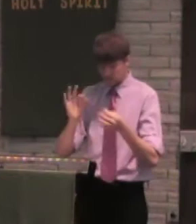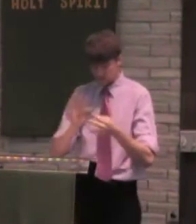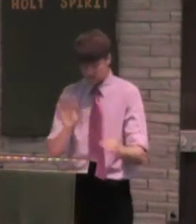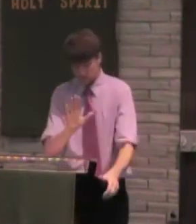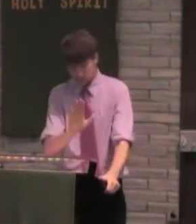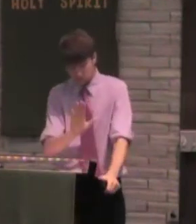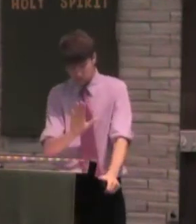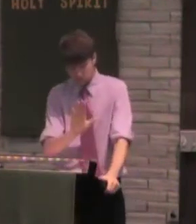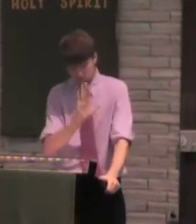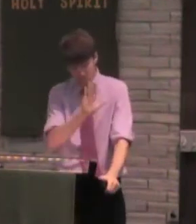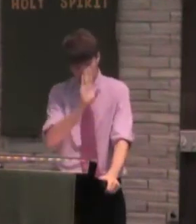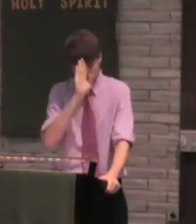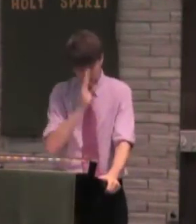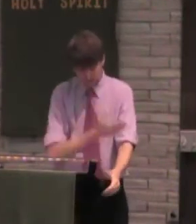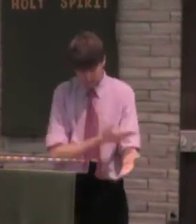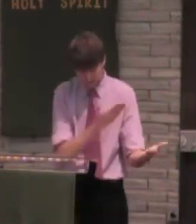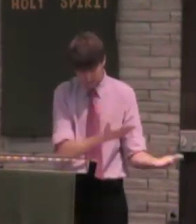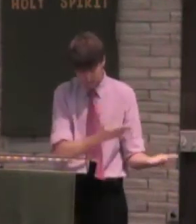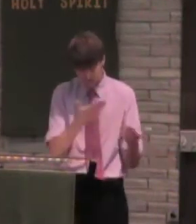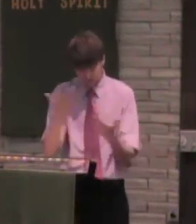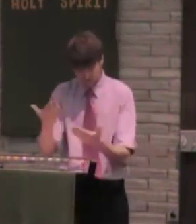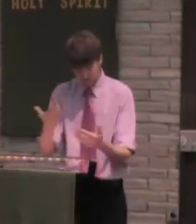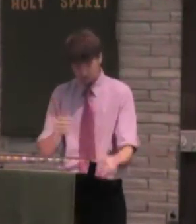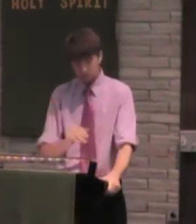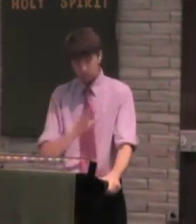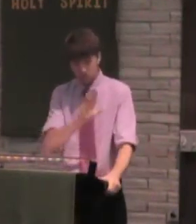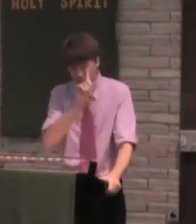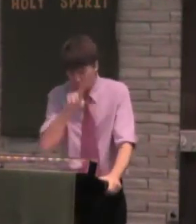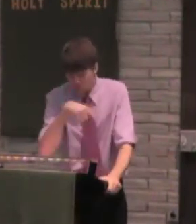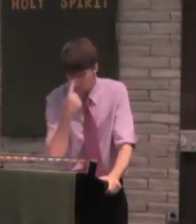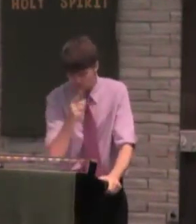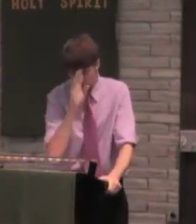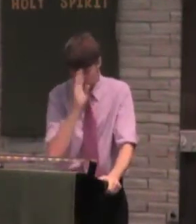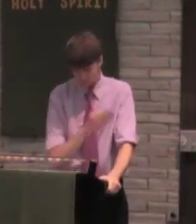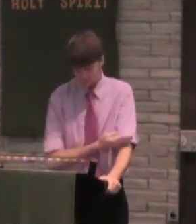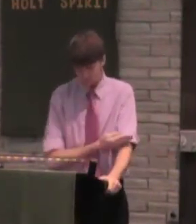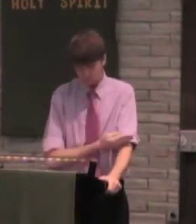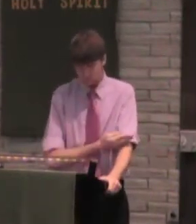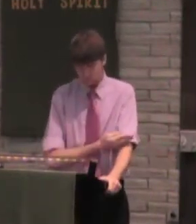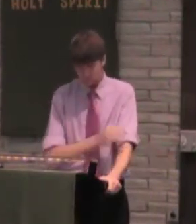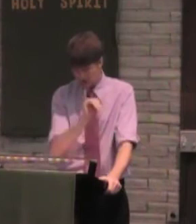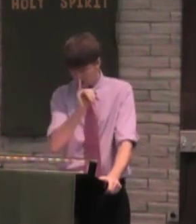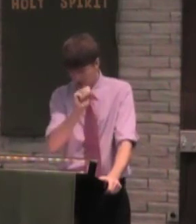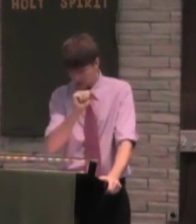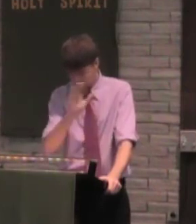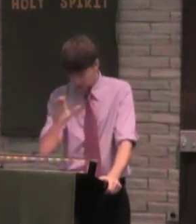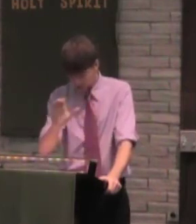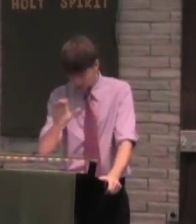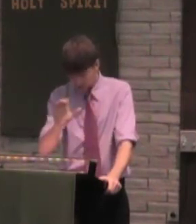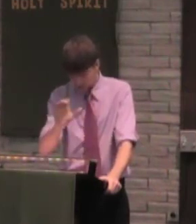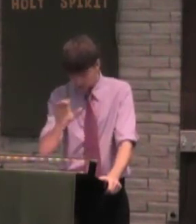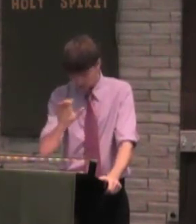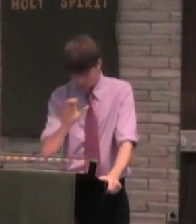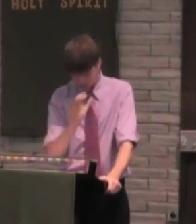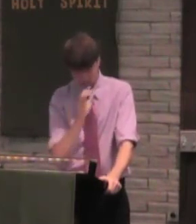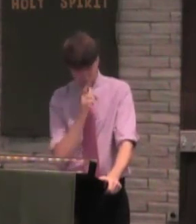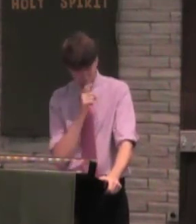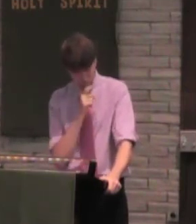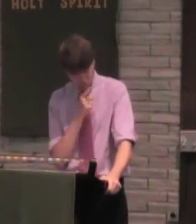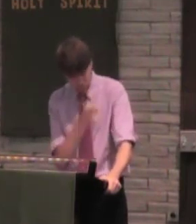I am. Then God said, take your son, your only son, Isaac, whom